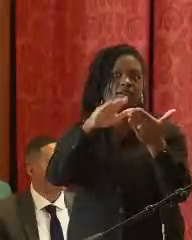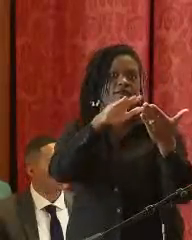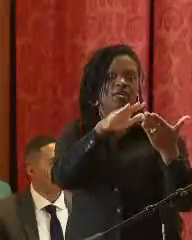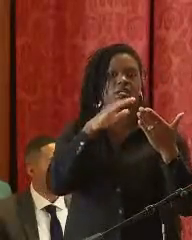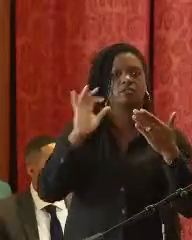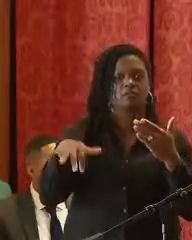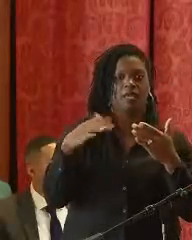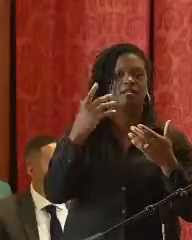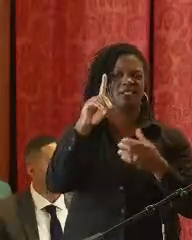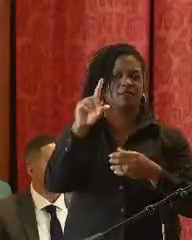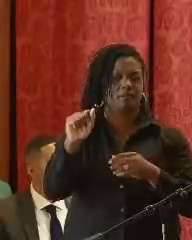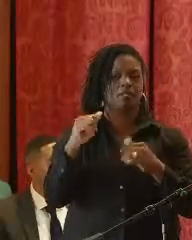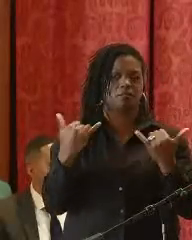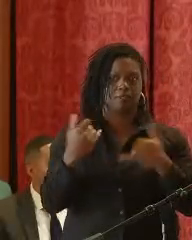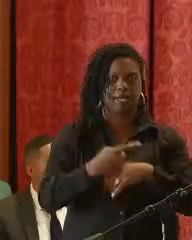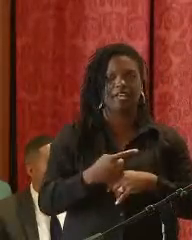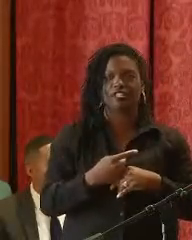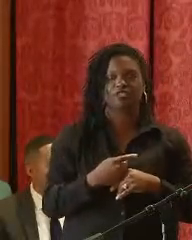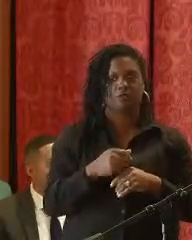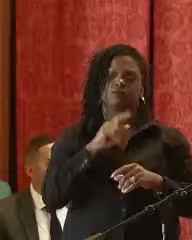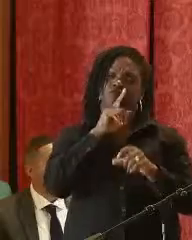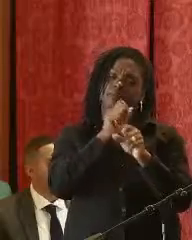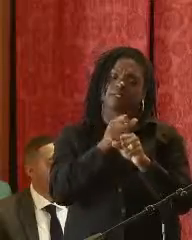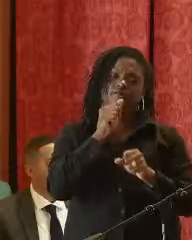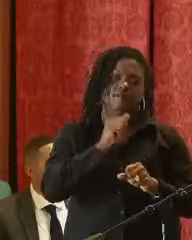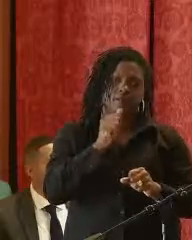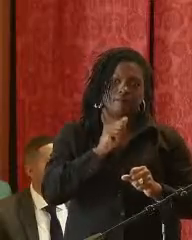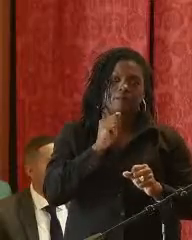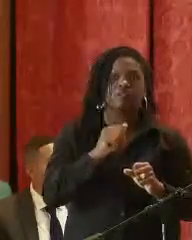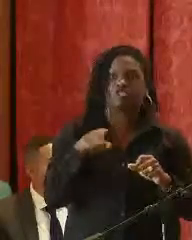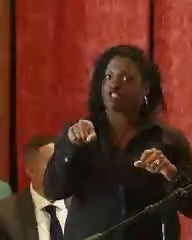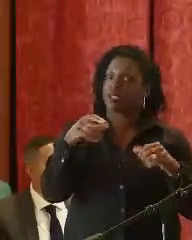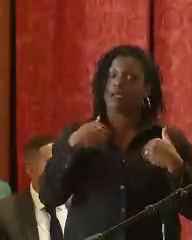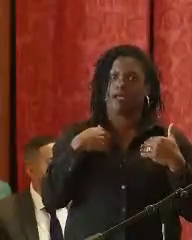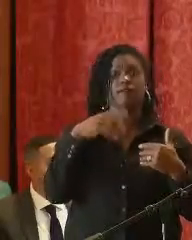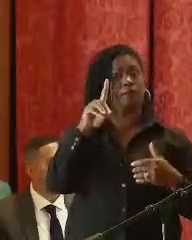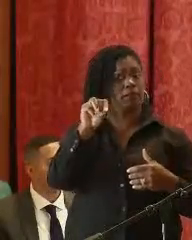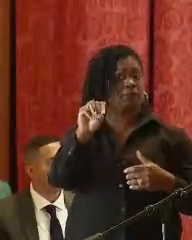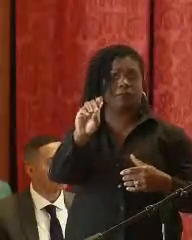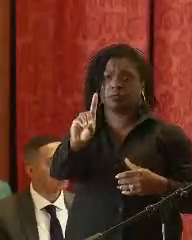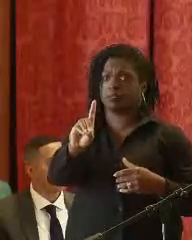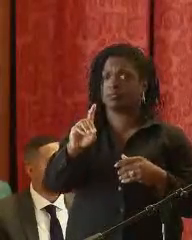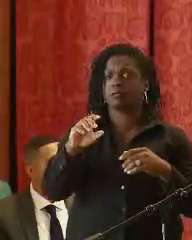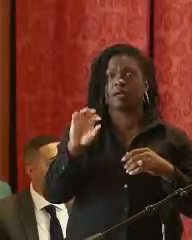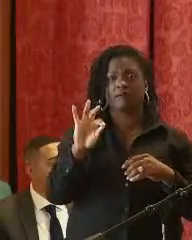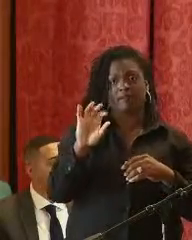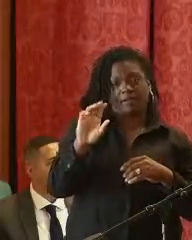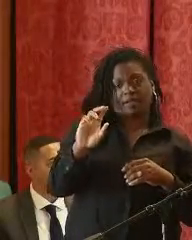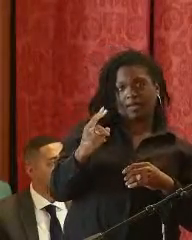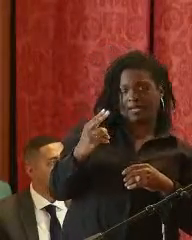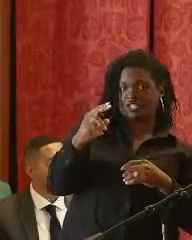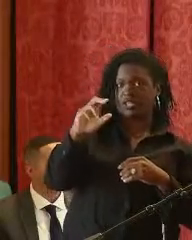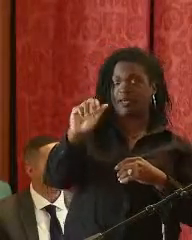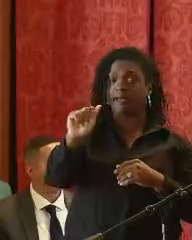smile on her face, in spite of her having FSH muscular dystrophy and being permanently in a wheelchair. This has made her a